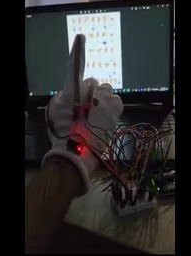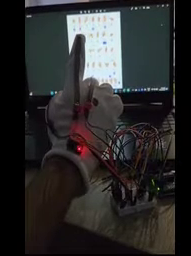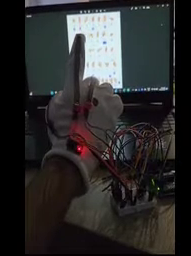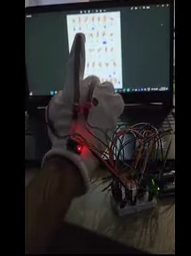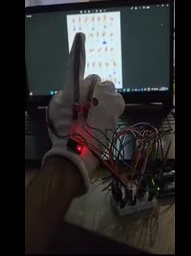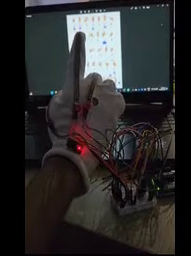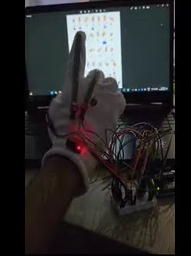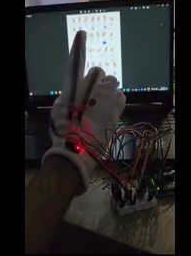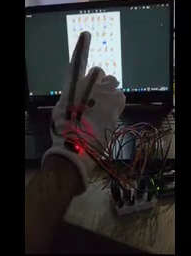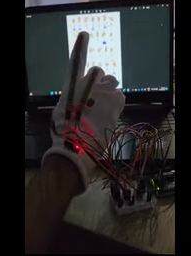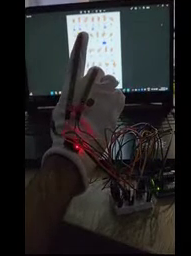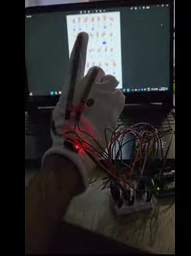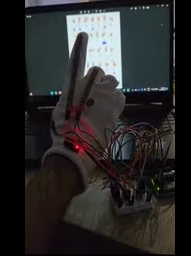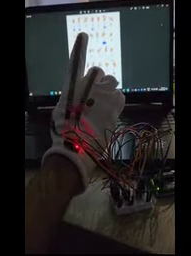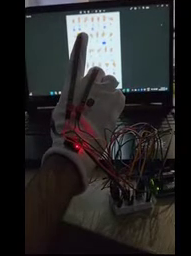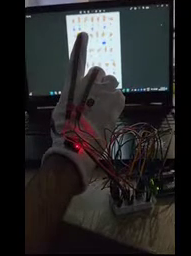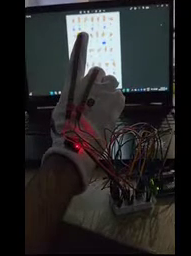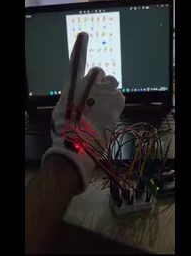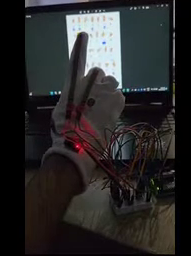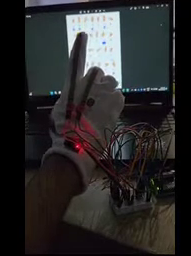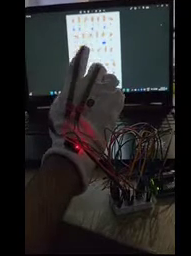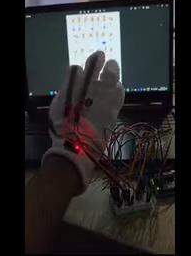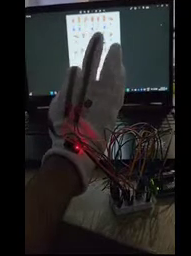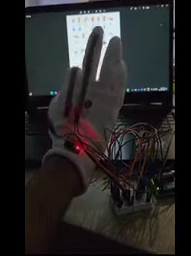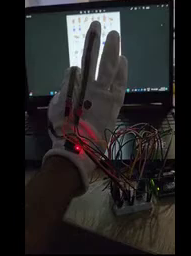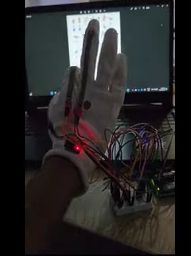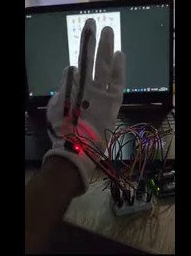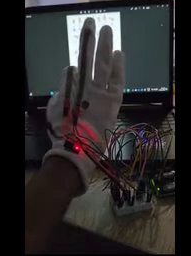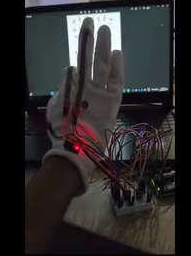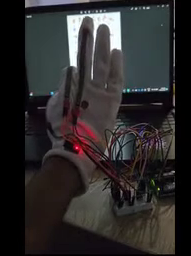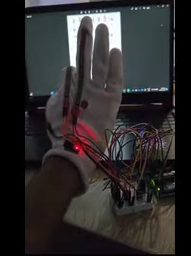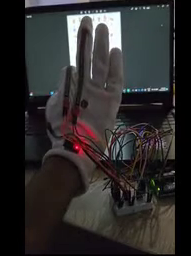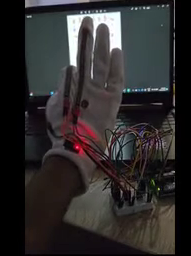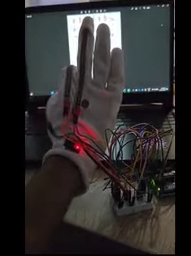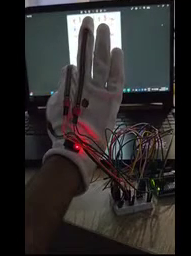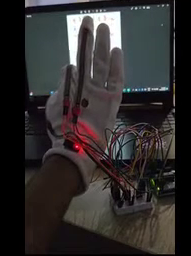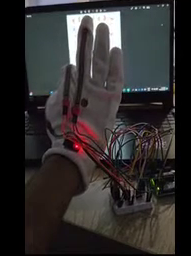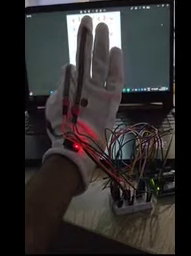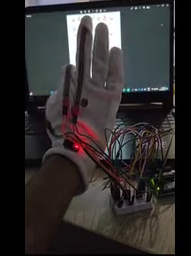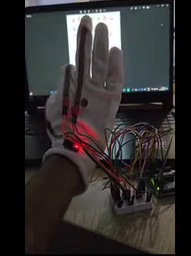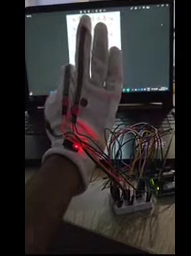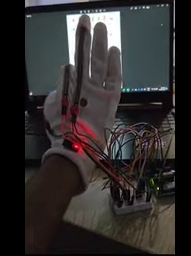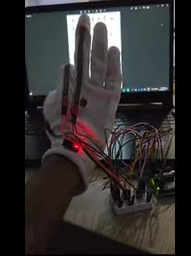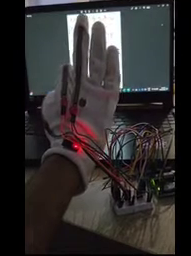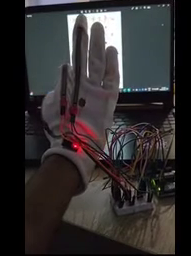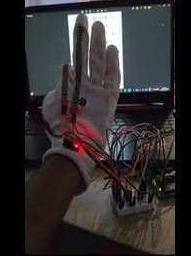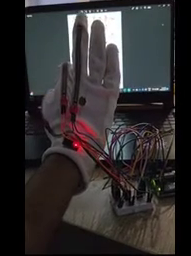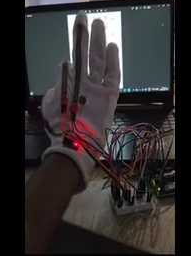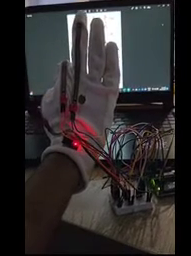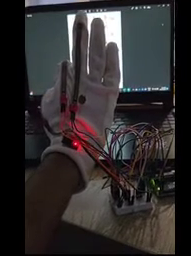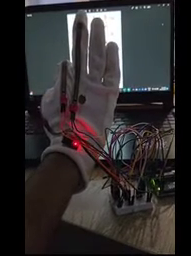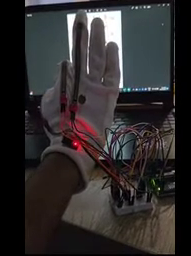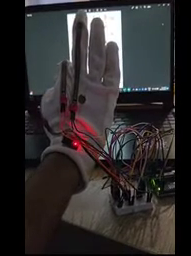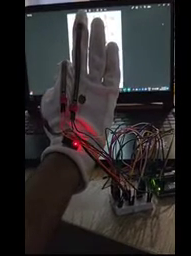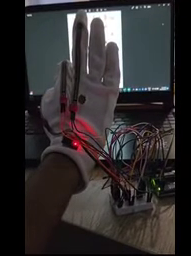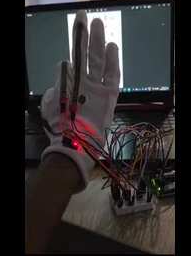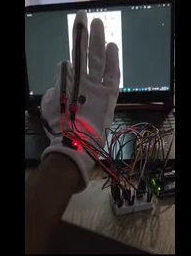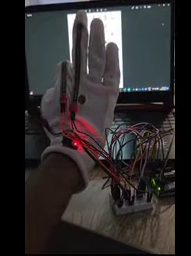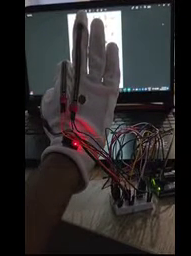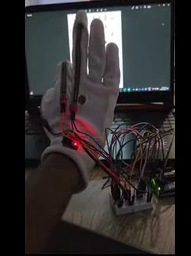Now maybe D F, something like this. F